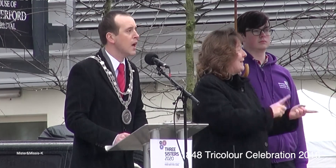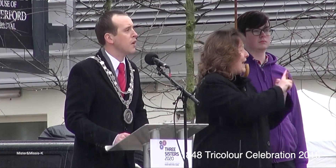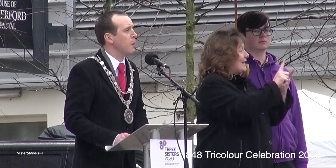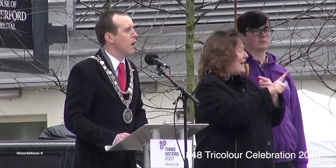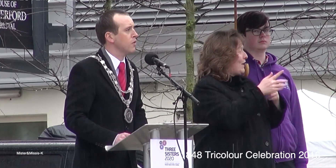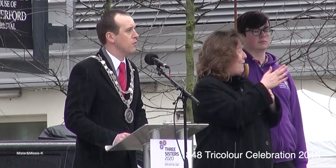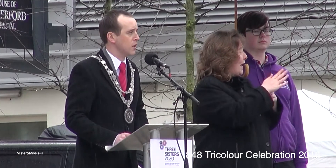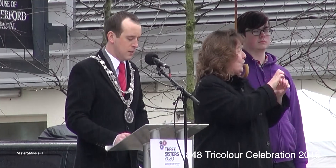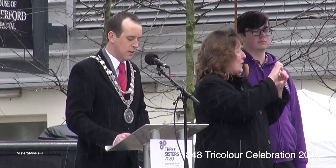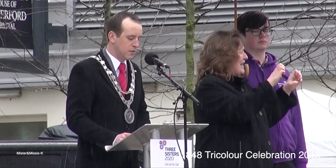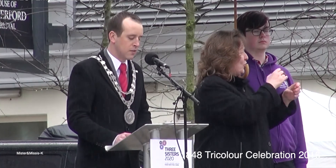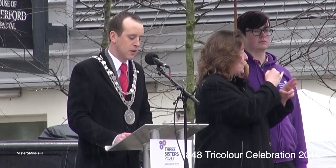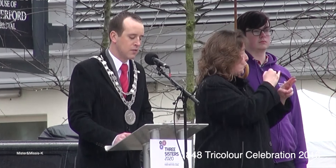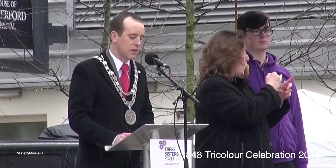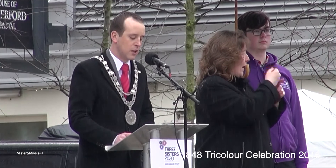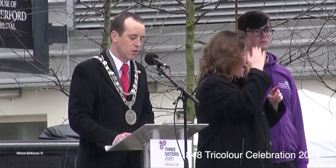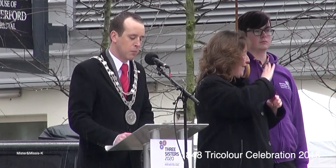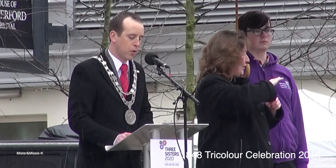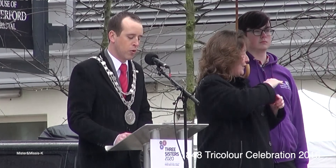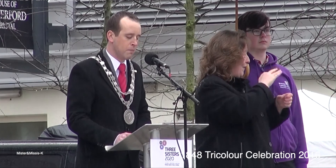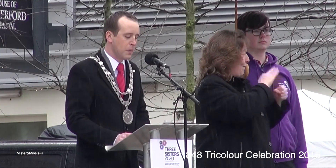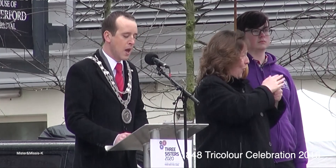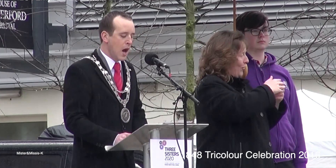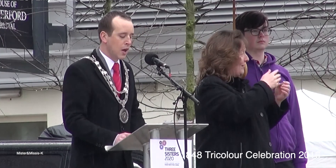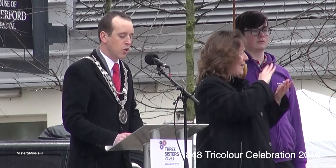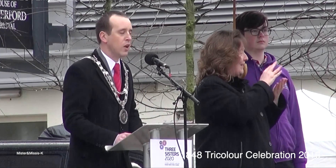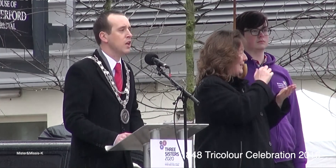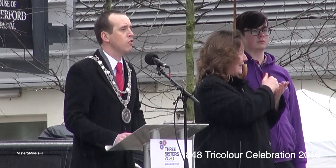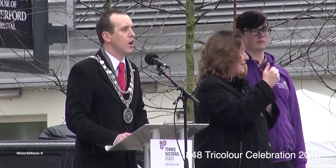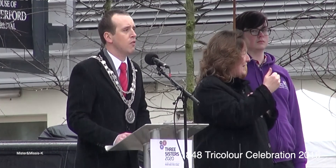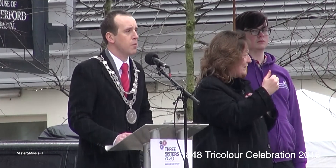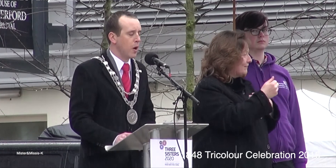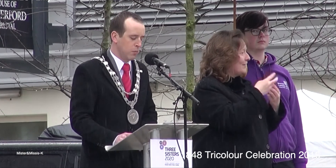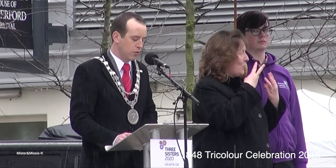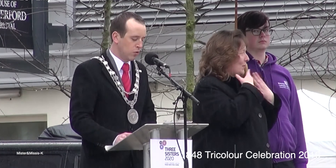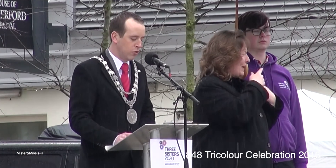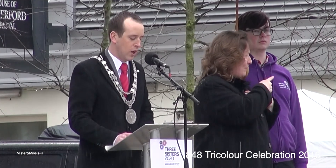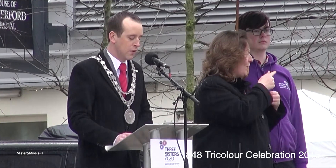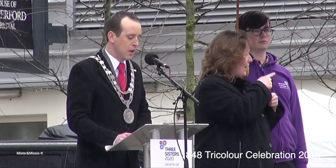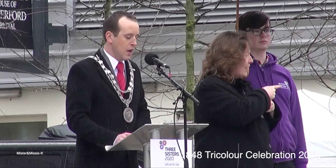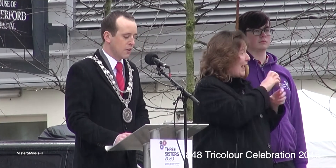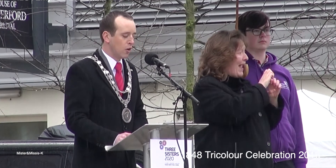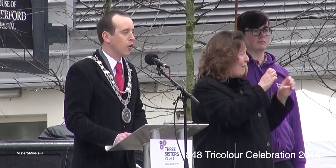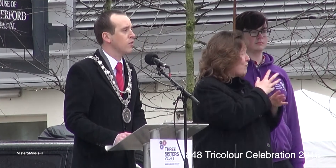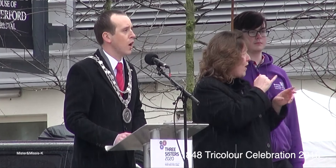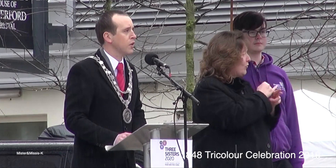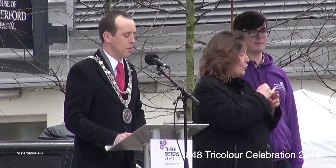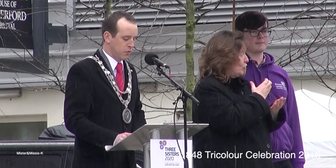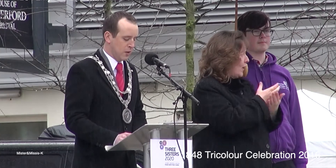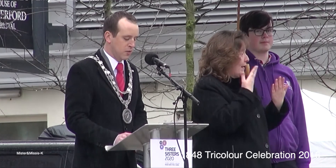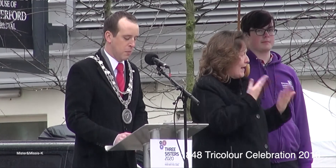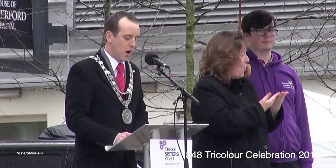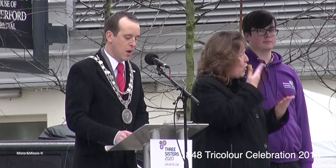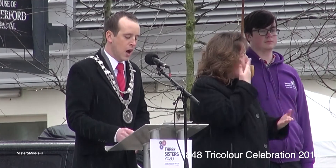country as part of the 1916 Centenary Programme. And I know that each and every primary school child has learned of